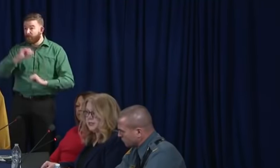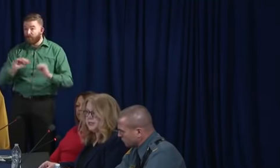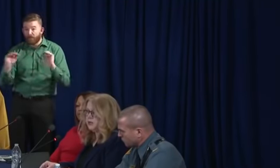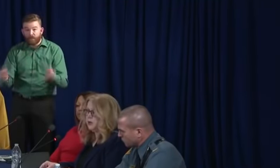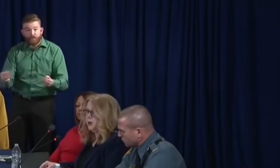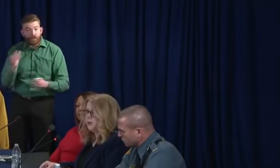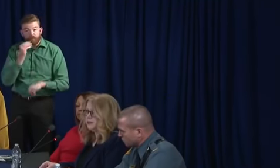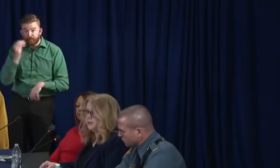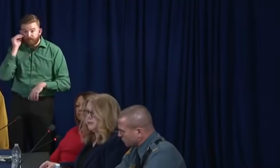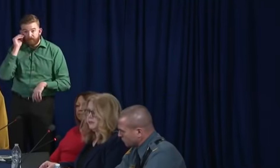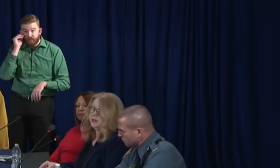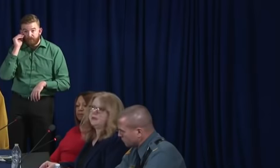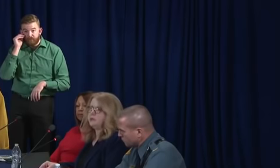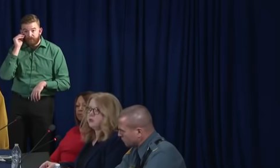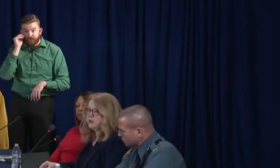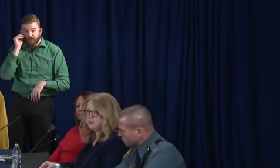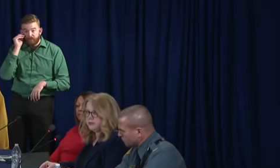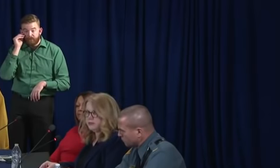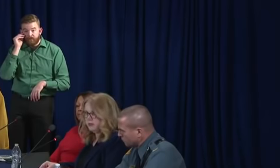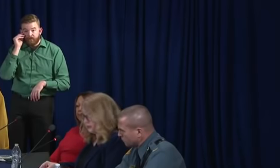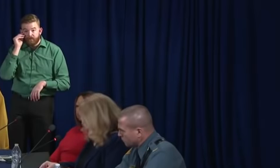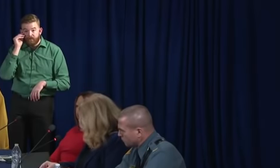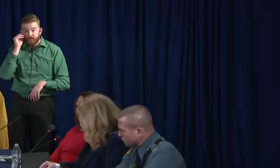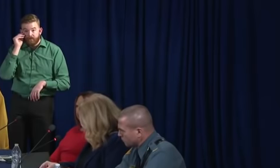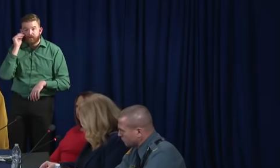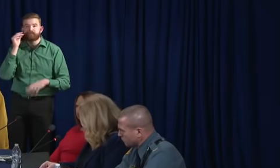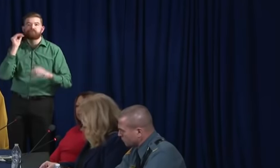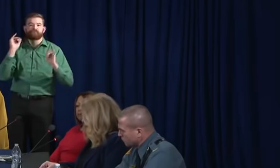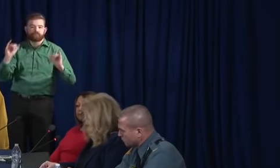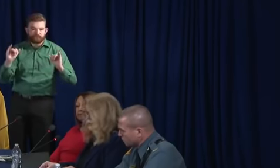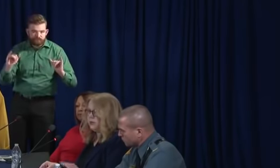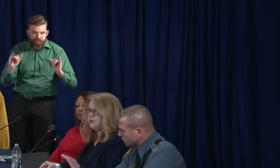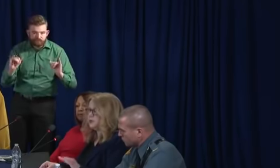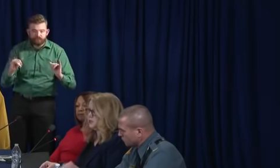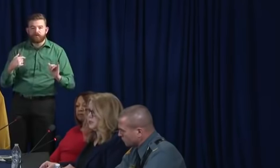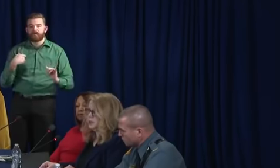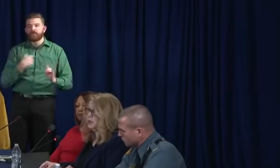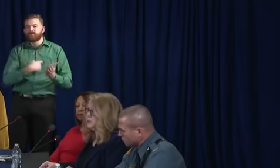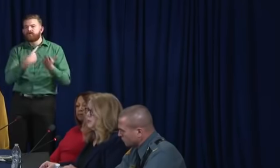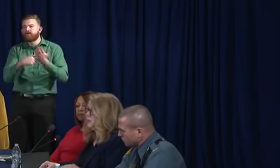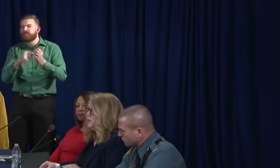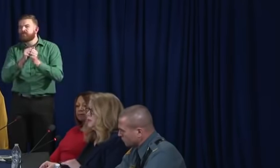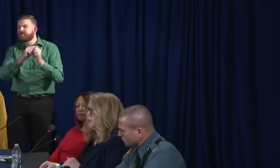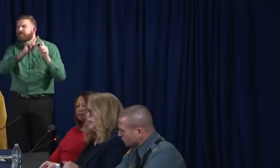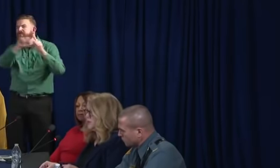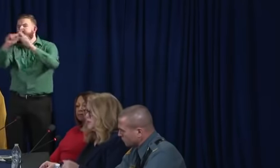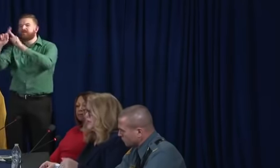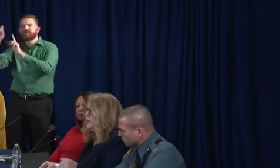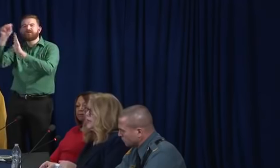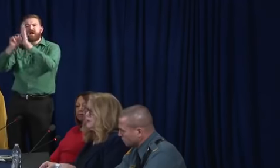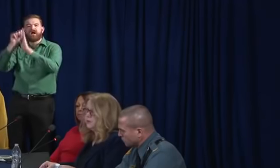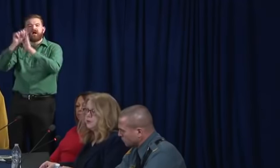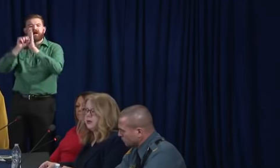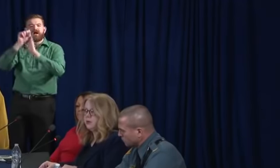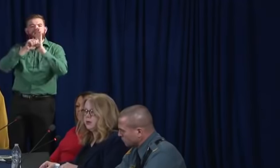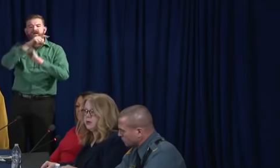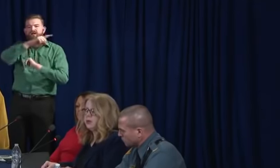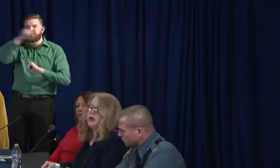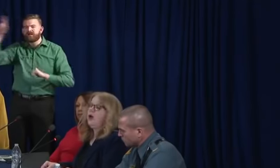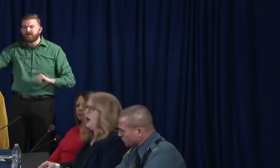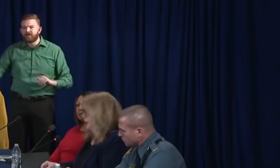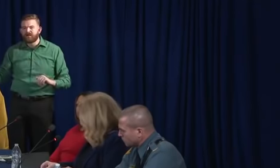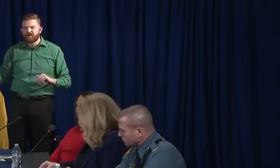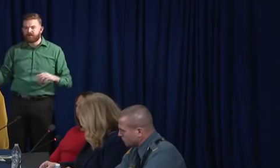the state who are the lifeline of supports for this vital network. We hosted 100-person calls with both the Pantry and Food